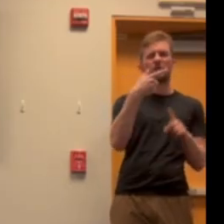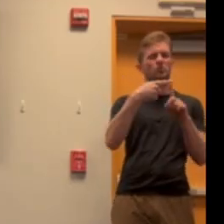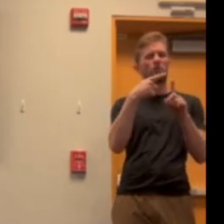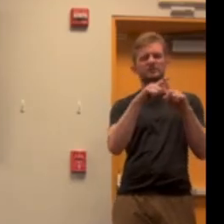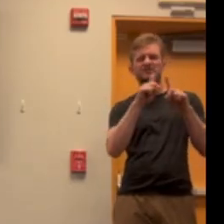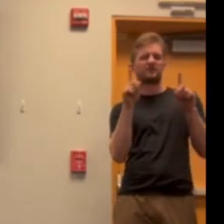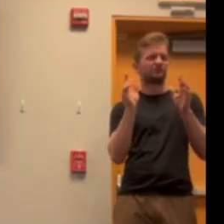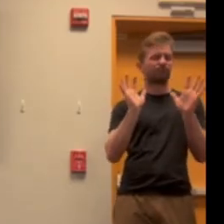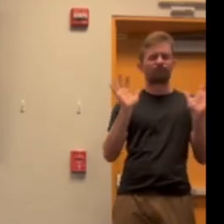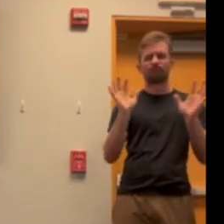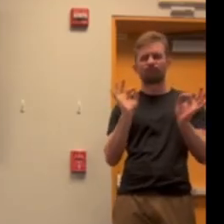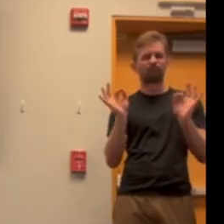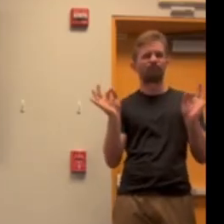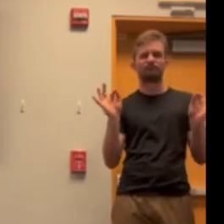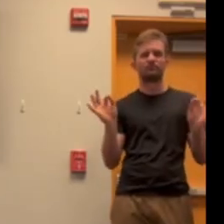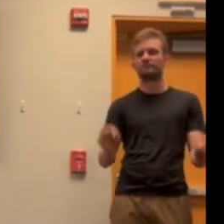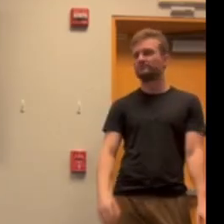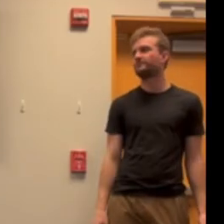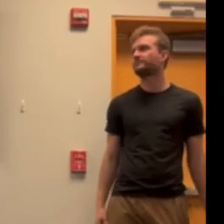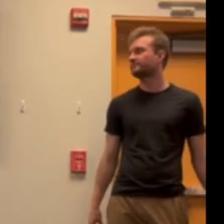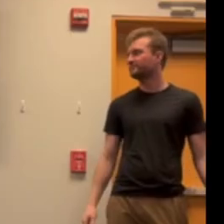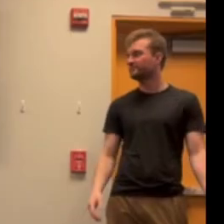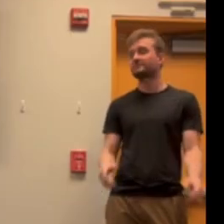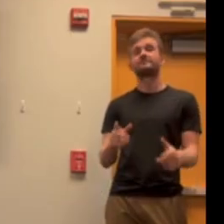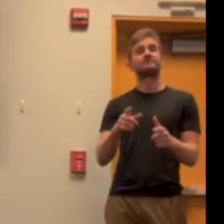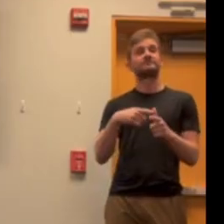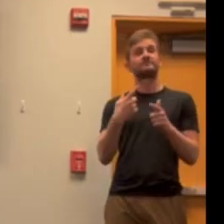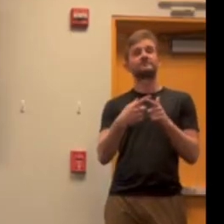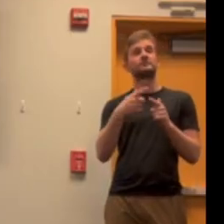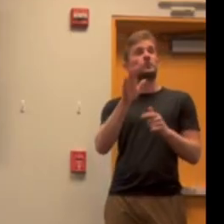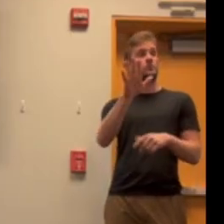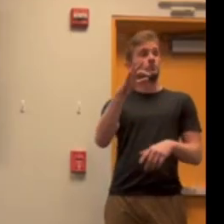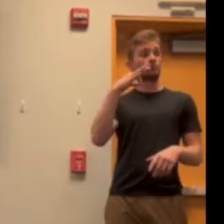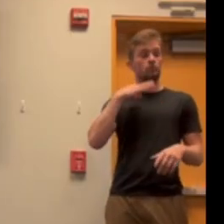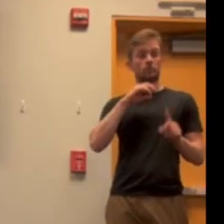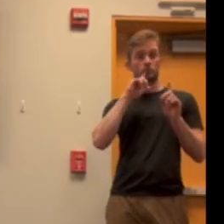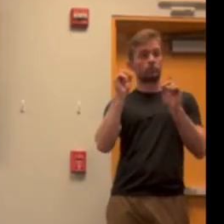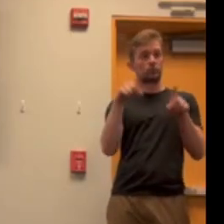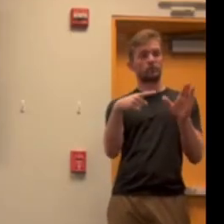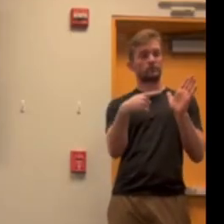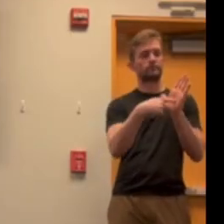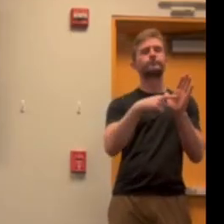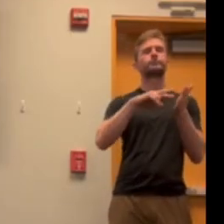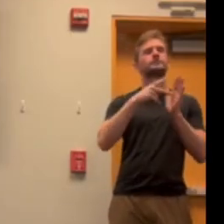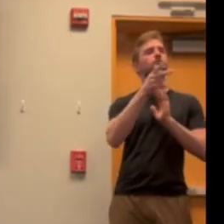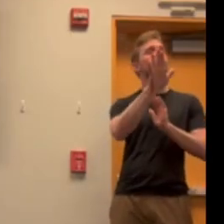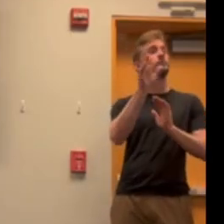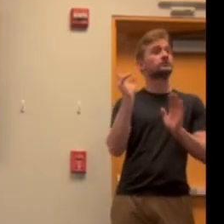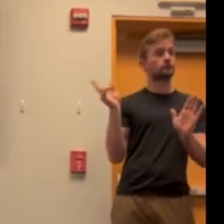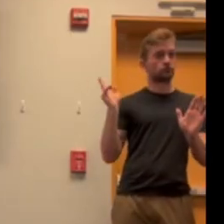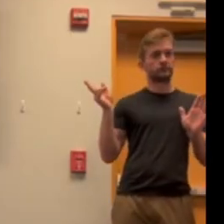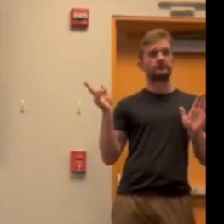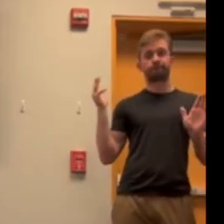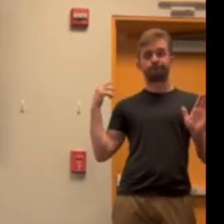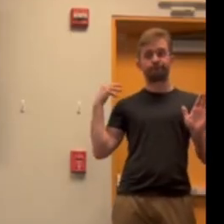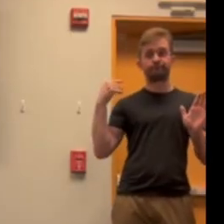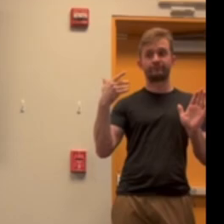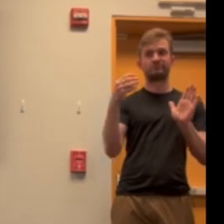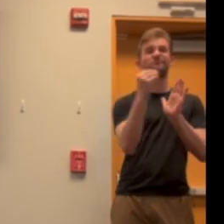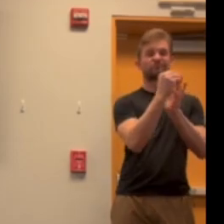And then credit reporting that's just a history of all your loans and credit cards and what you've done with it. So for better or worse, that's what's going